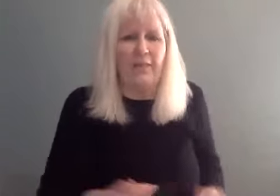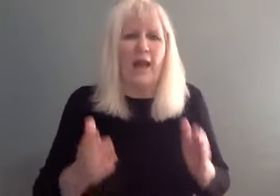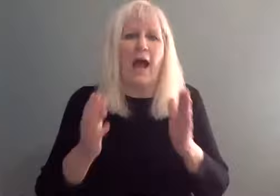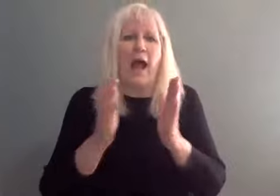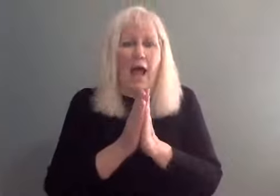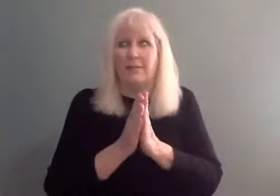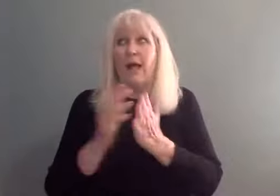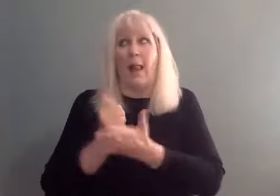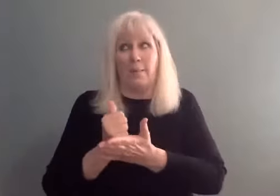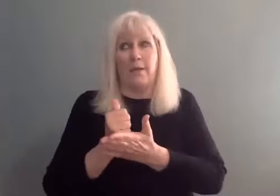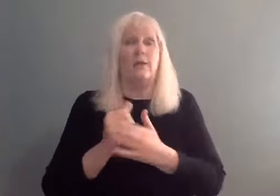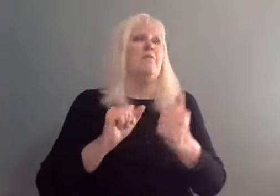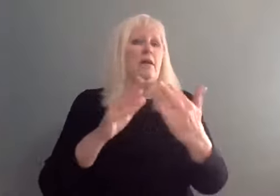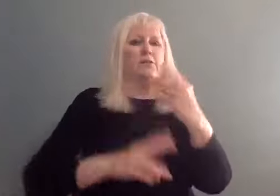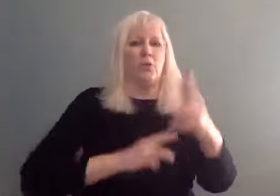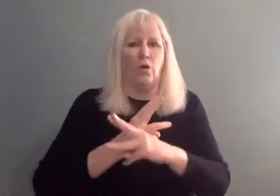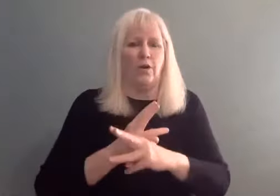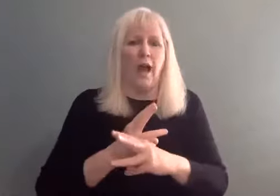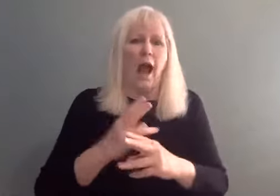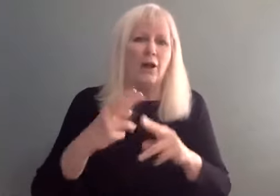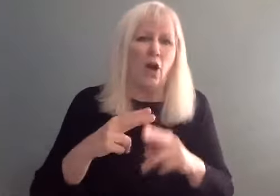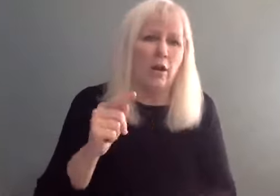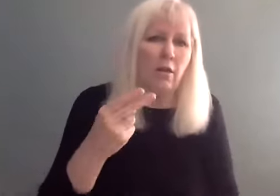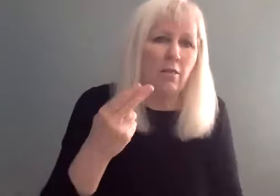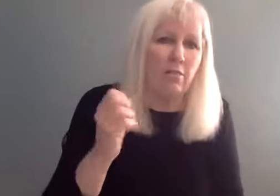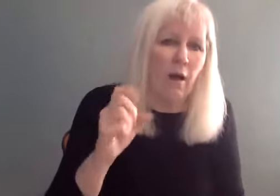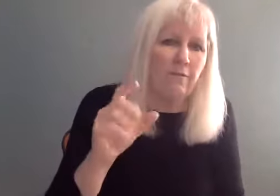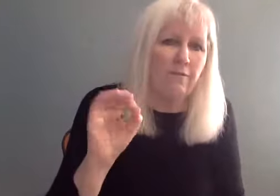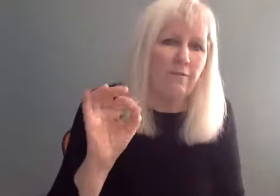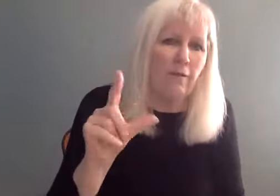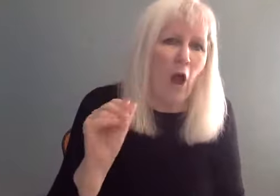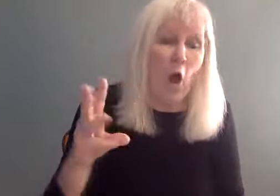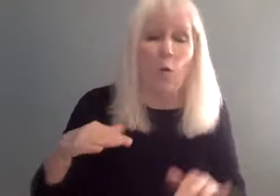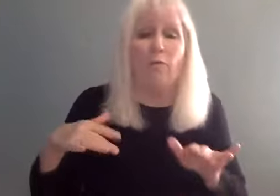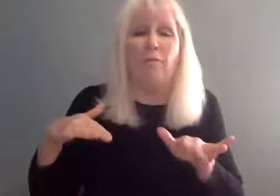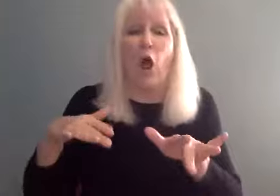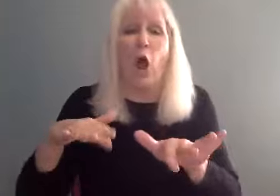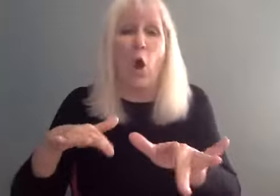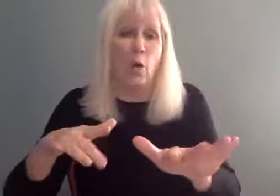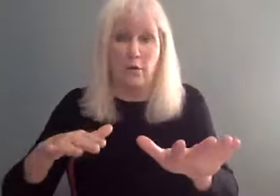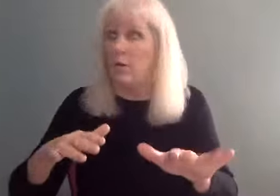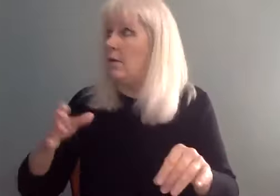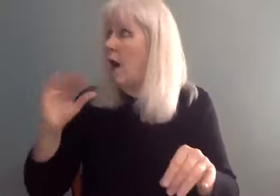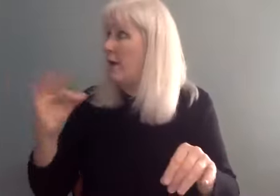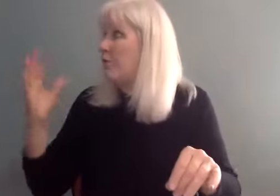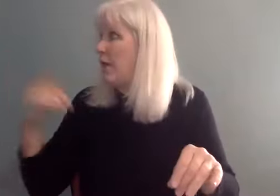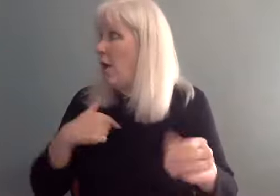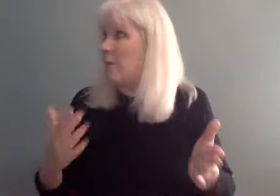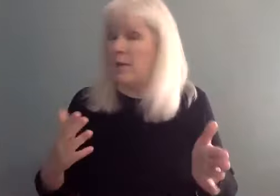world. Let me follow the flow. And sometimes it's God, if you're there, I'm here. Sometimes it's